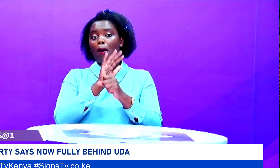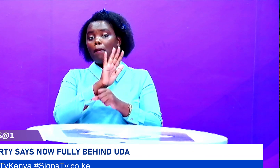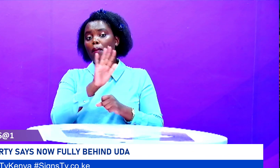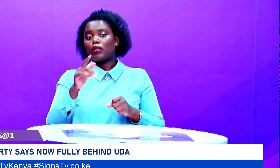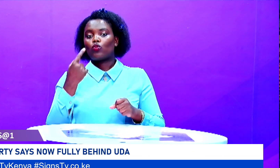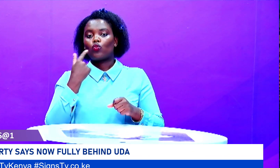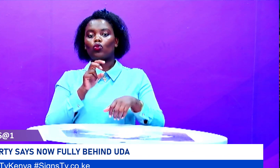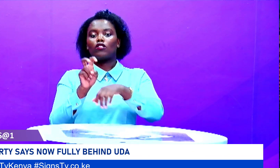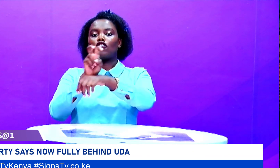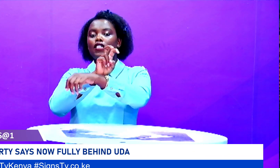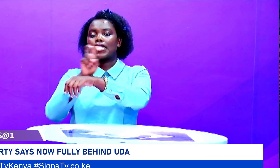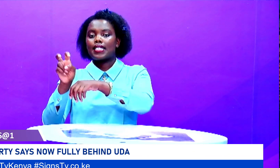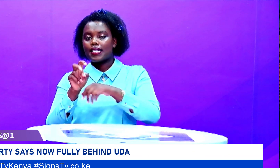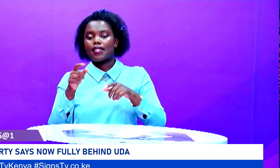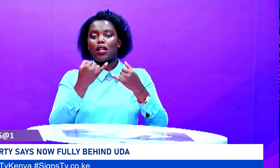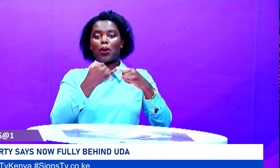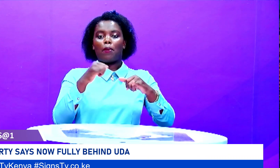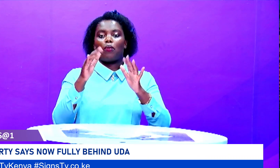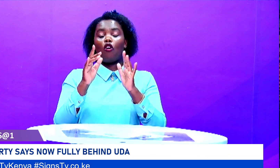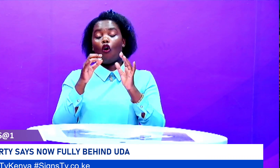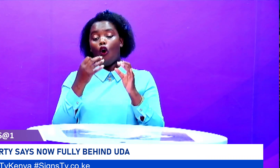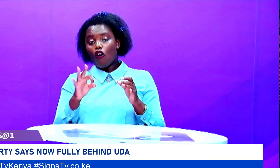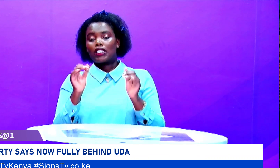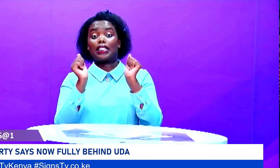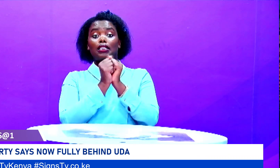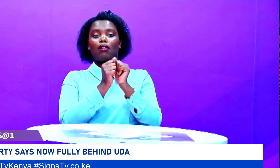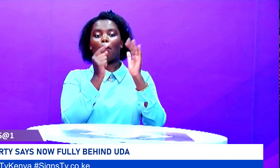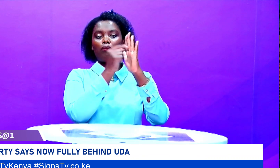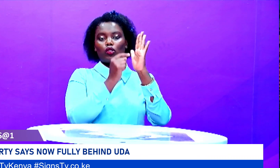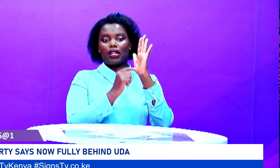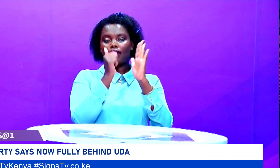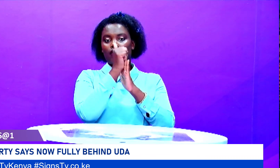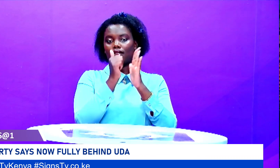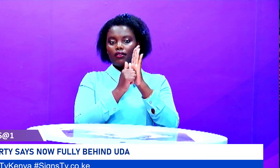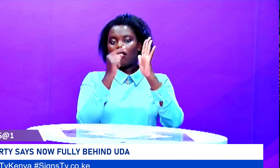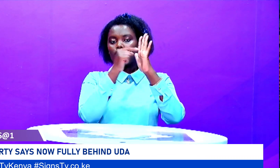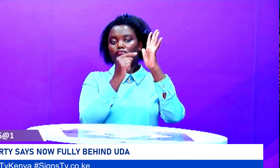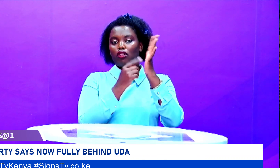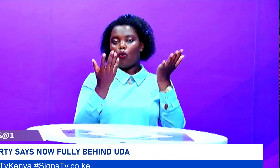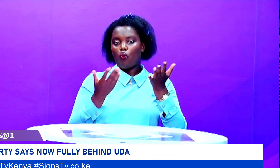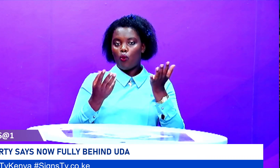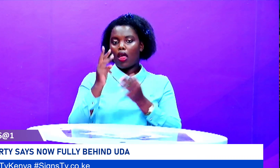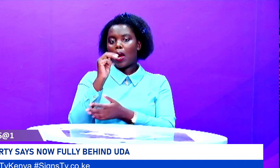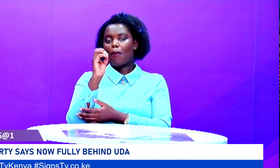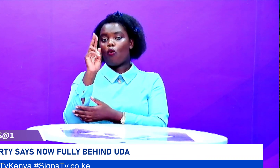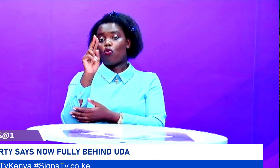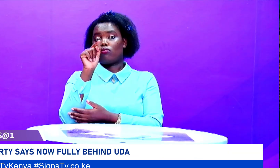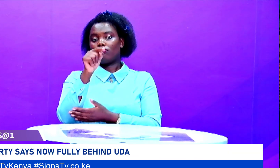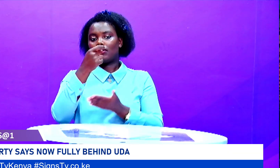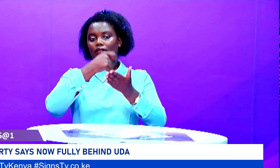will be tasked with overseeing the implementation of the 10 points agenda outlined in the Memorandum of